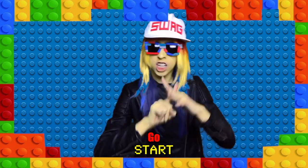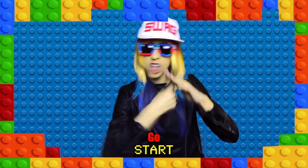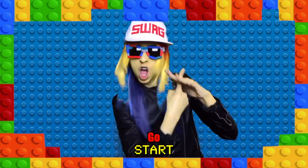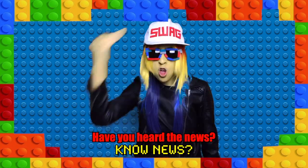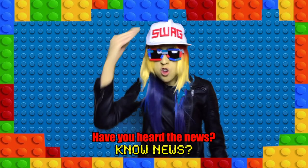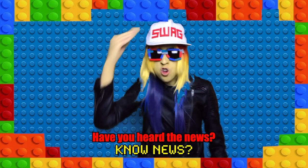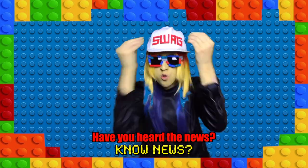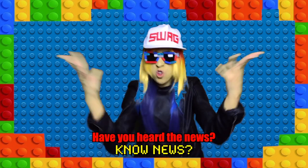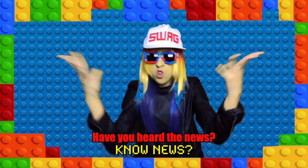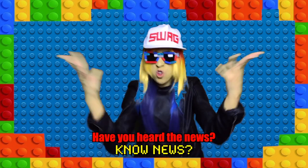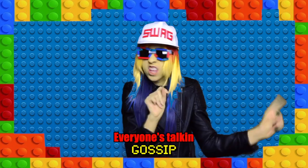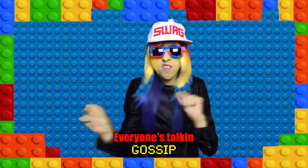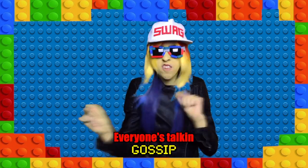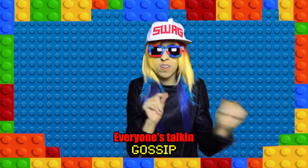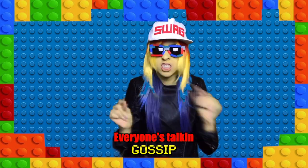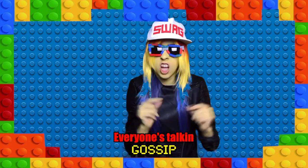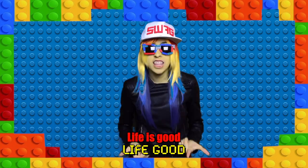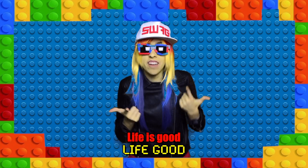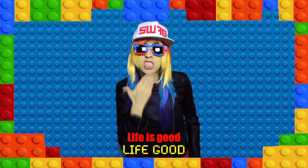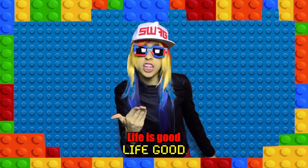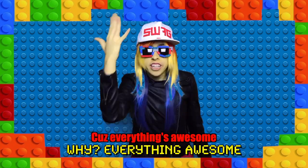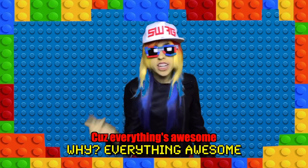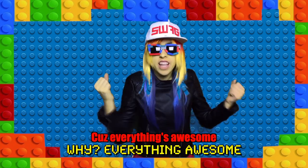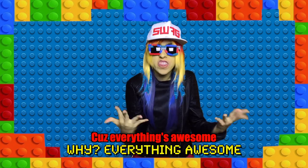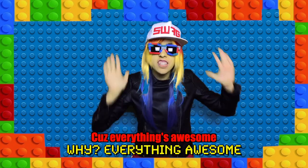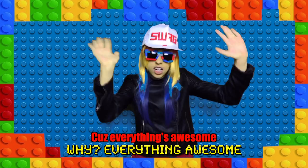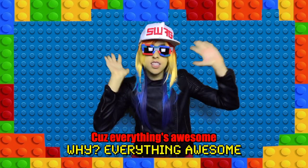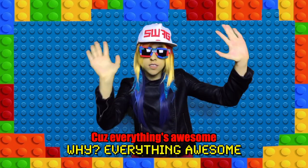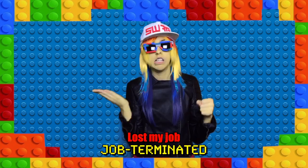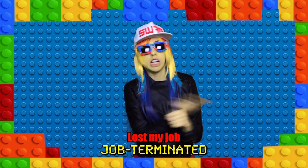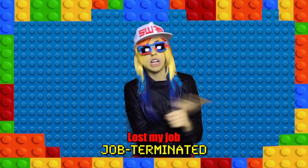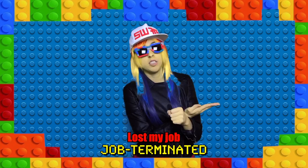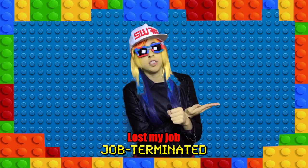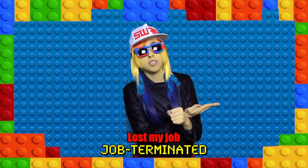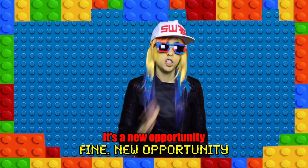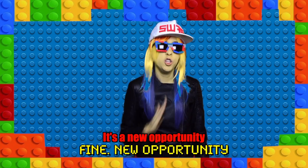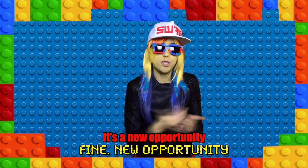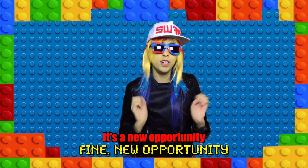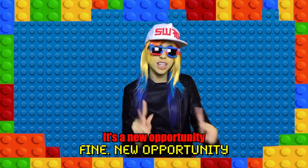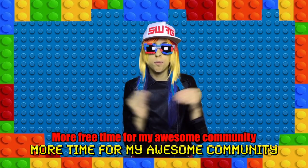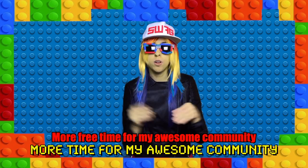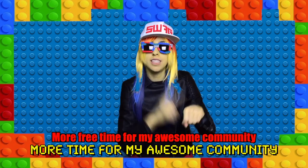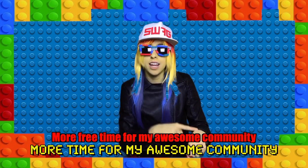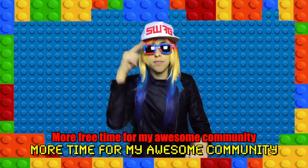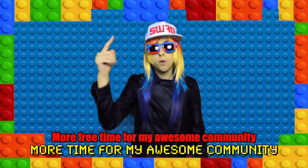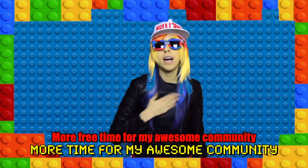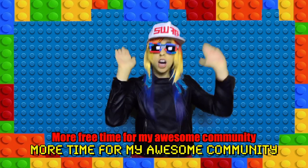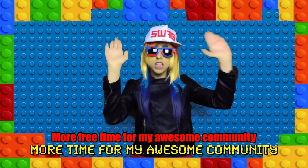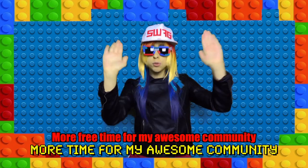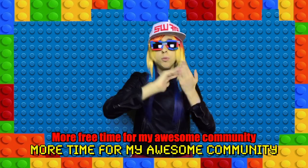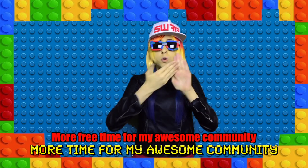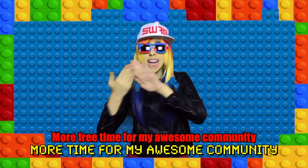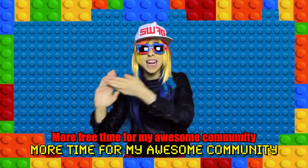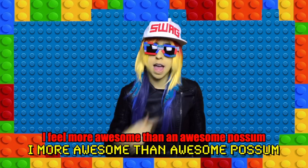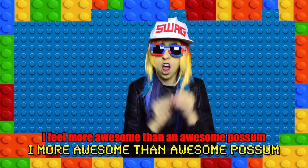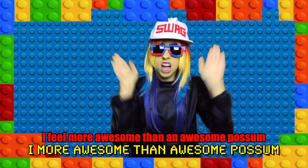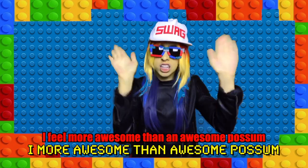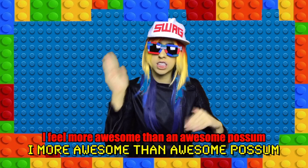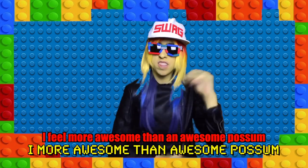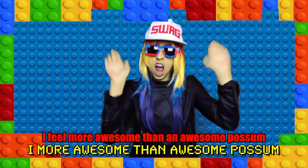Have you heard the news? Everyone's talking, life is good cause everything's awesome Lost my job, lots of new opportunity, more free time for my awesome community I feel more awesome than an